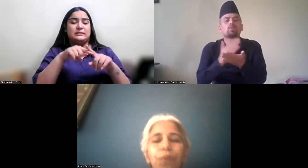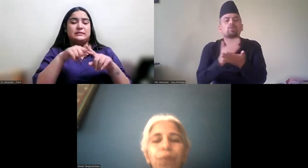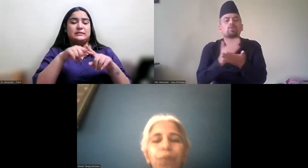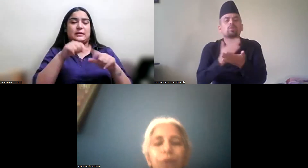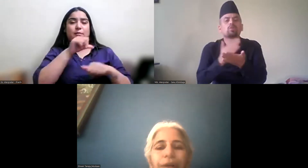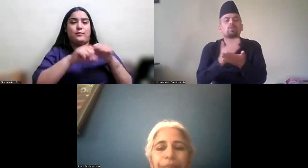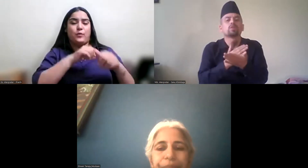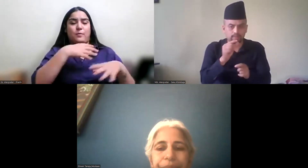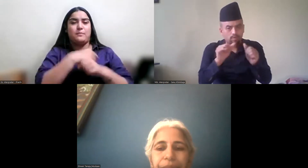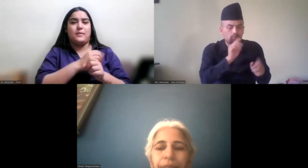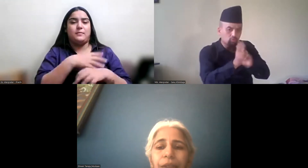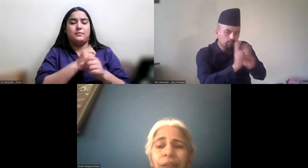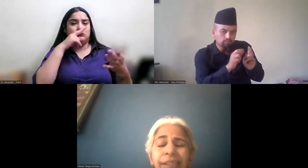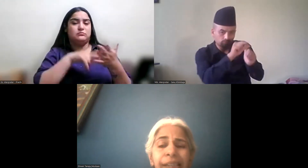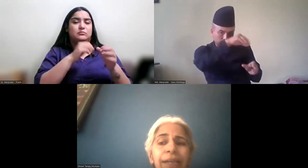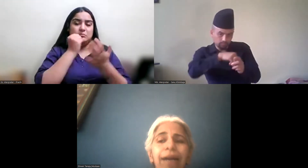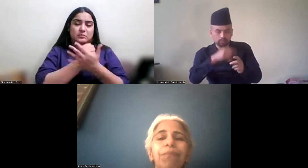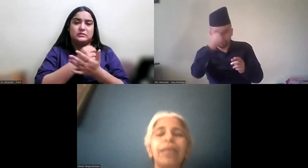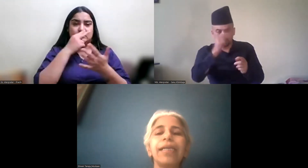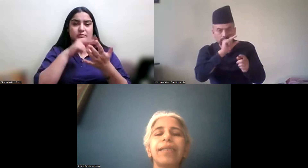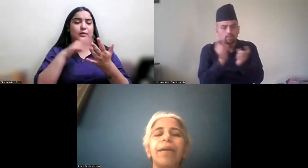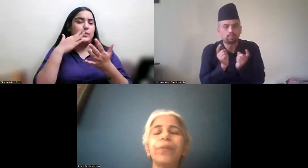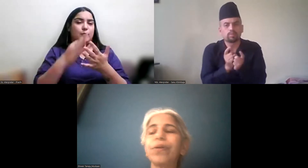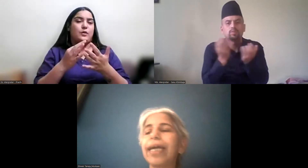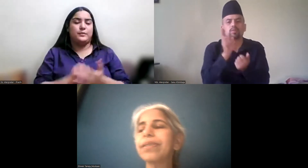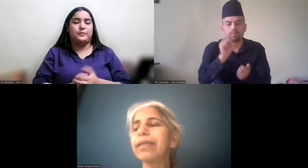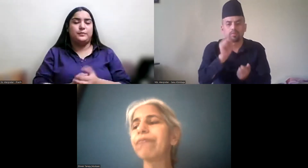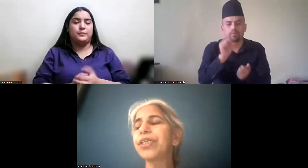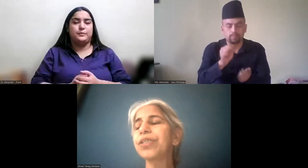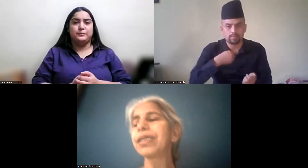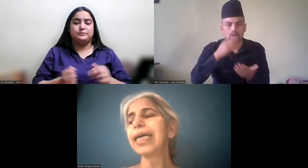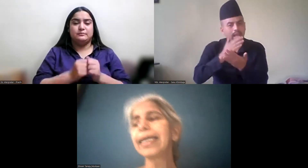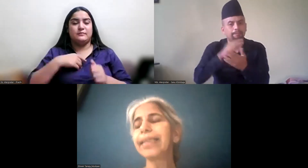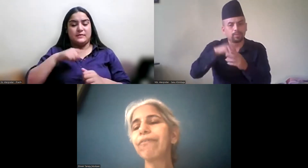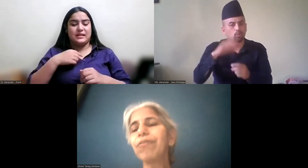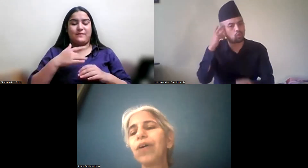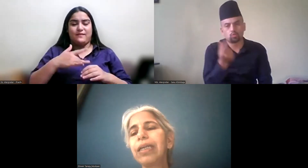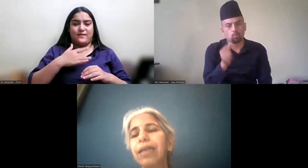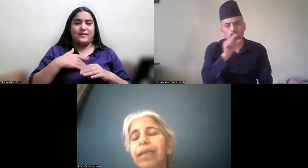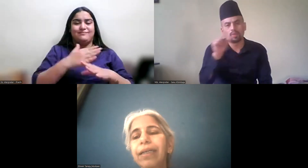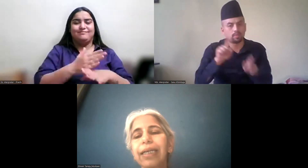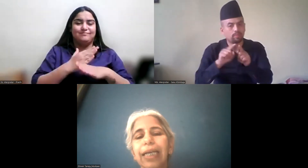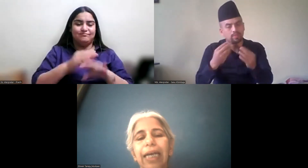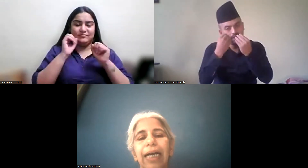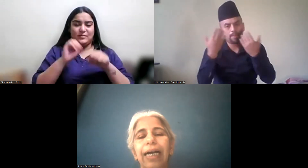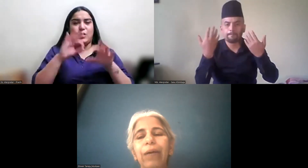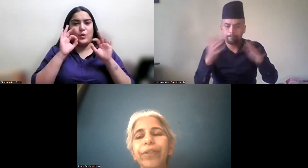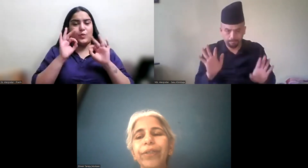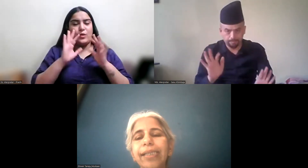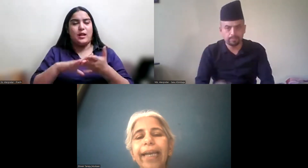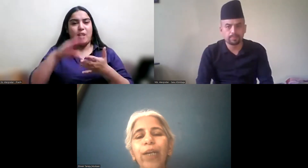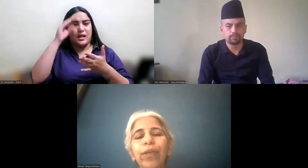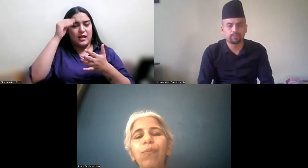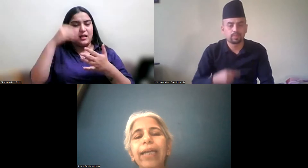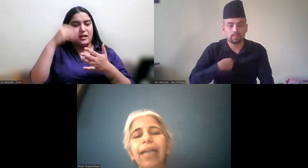the board. There's been a humbleness in our programs in which I think we've all learned. I would